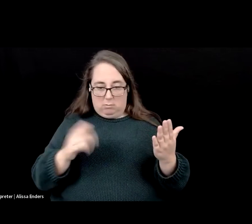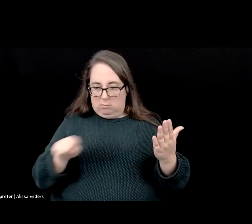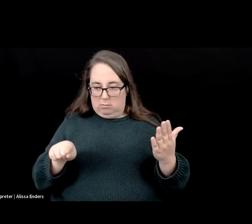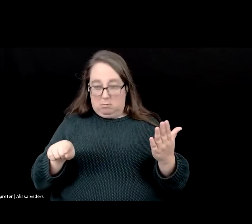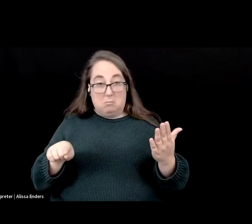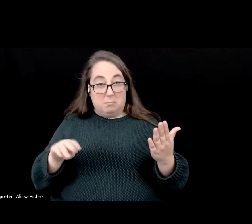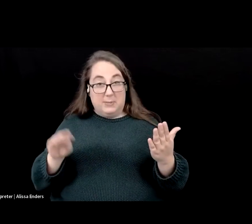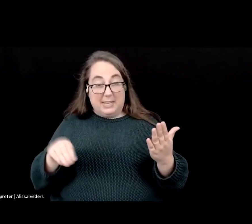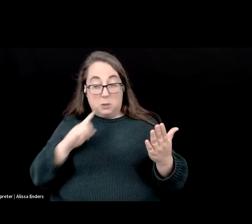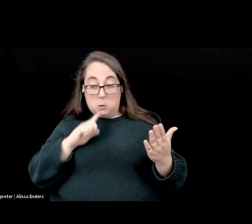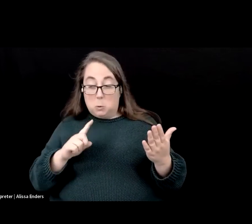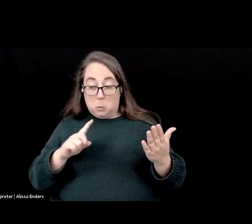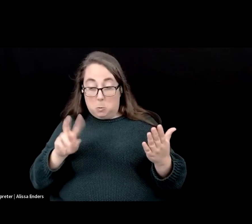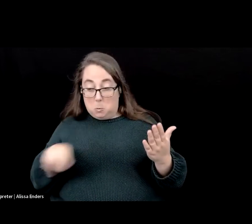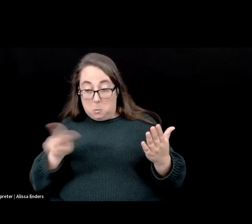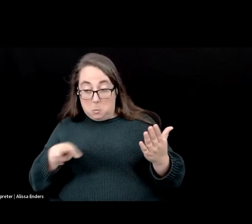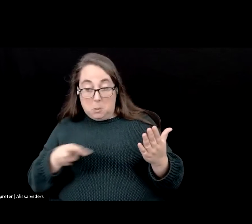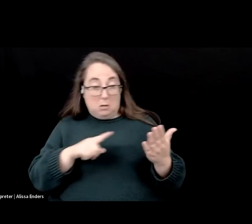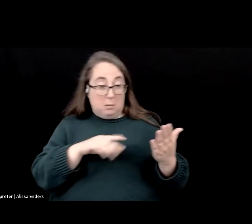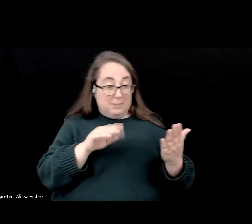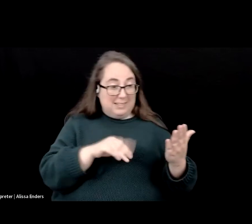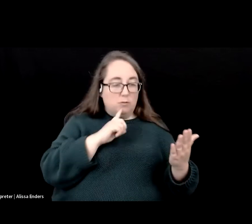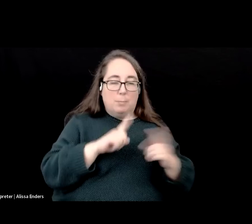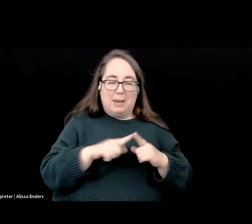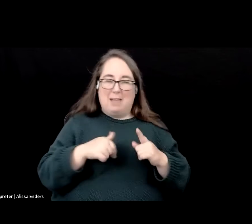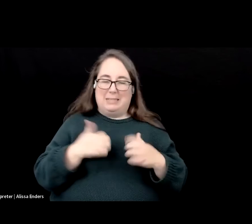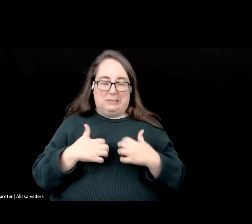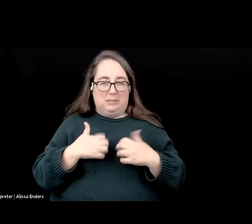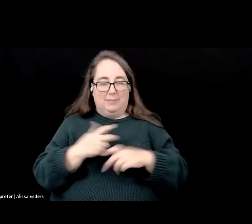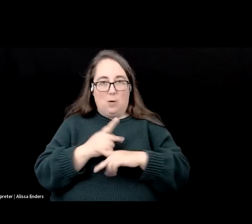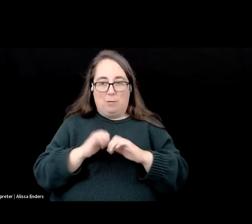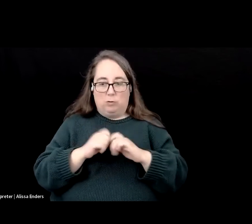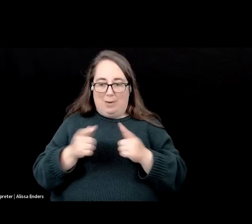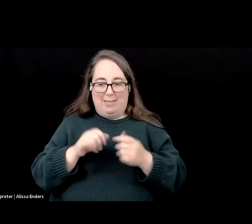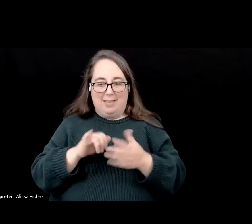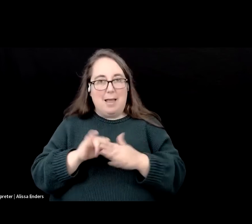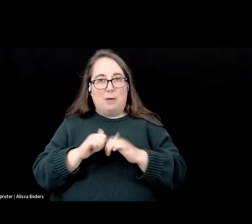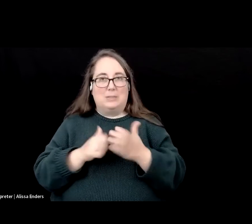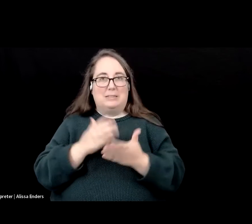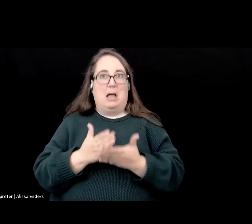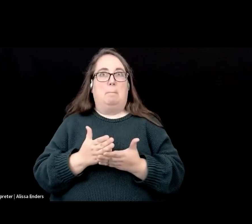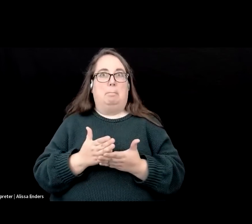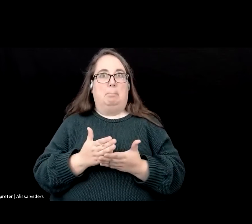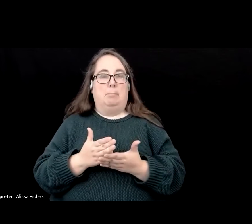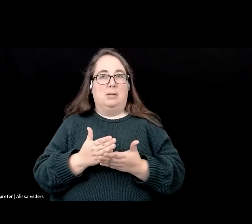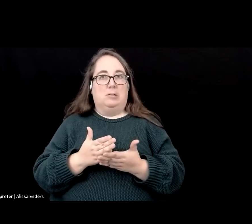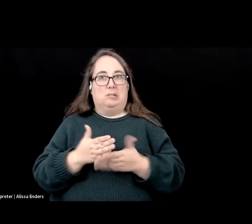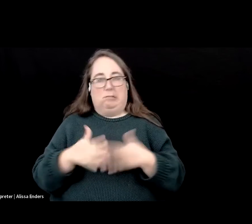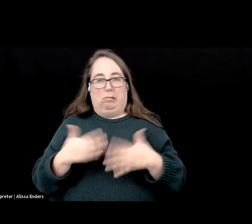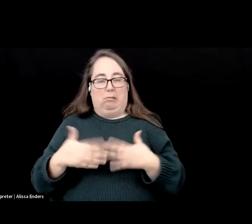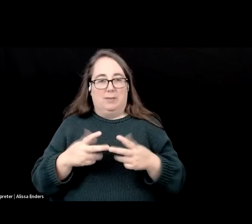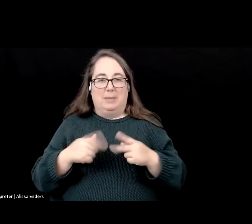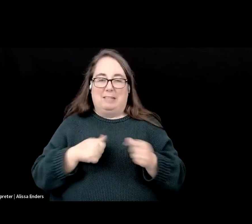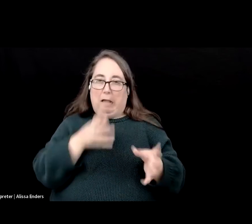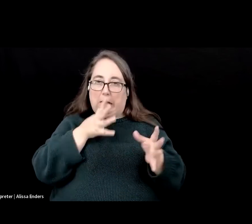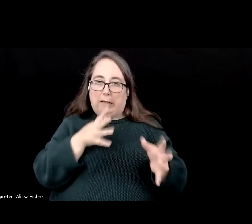true or not. But I've been wrestling with that a lot. Like, I don't know how do we get out of this place? You know, I hate social